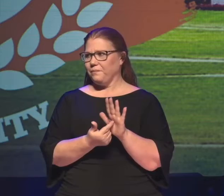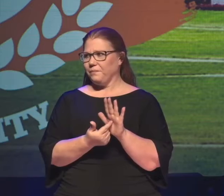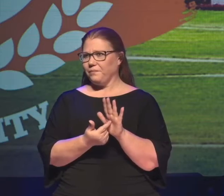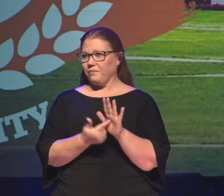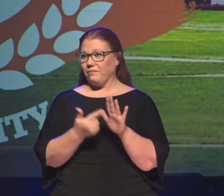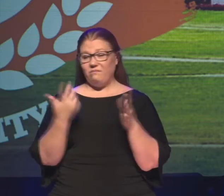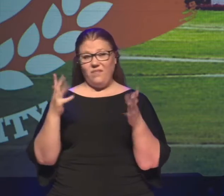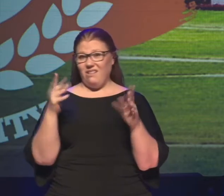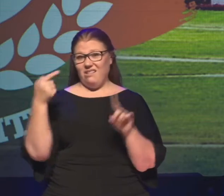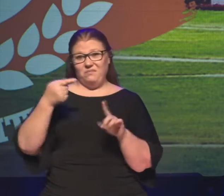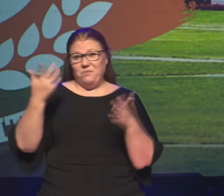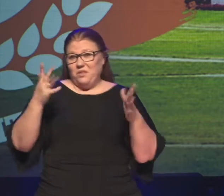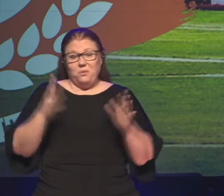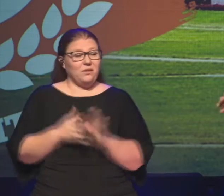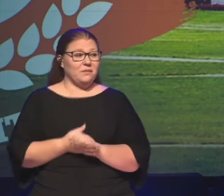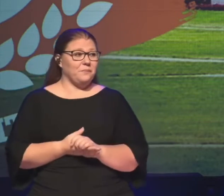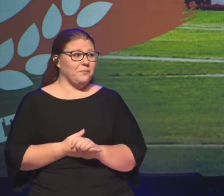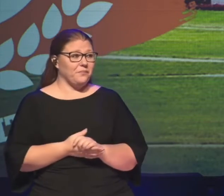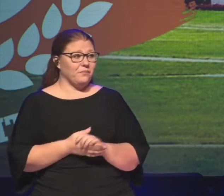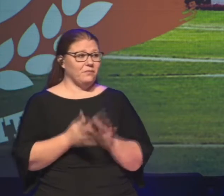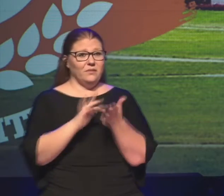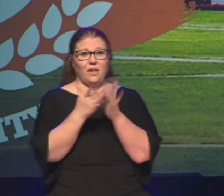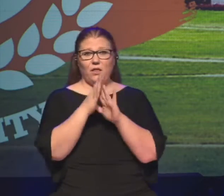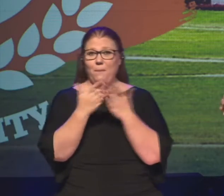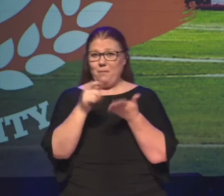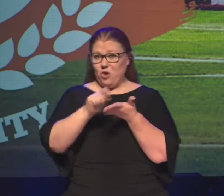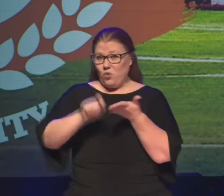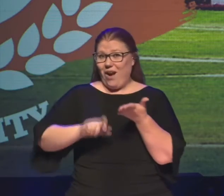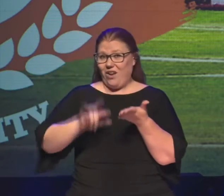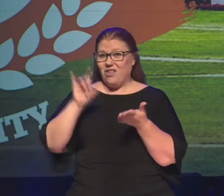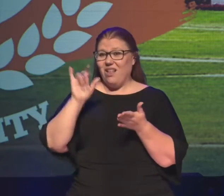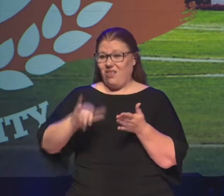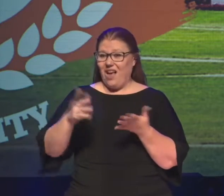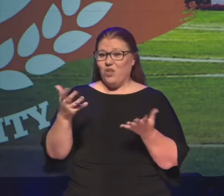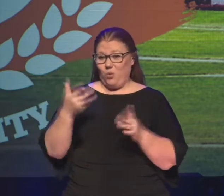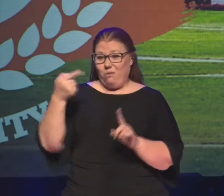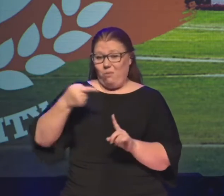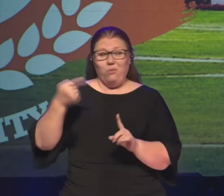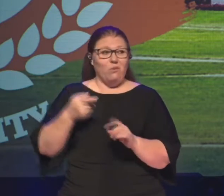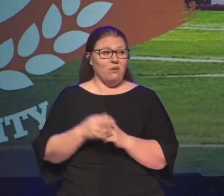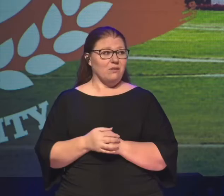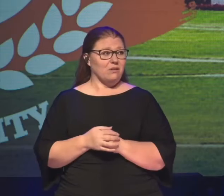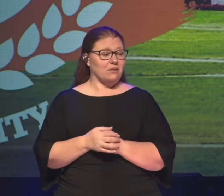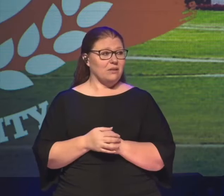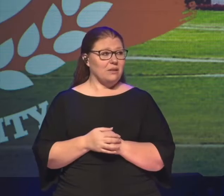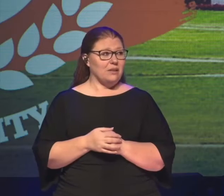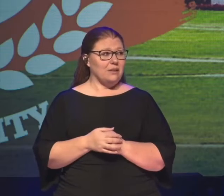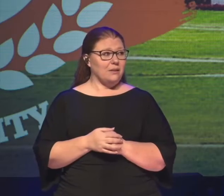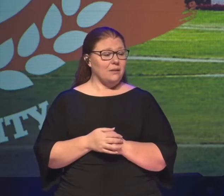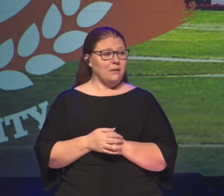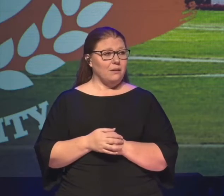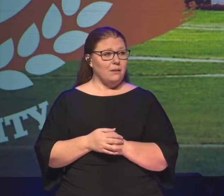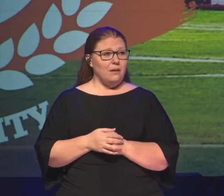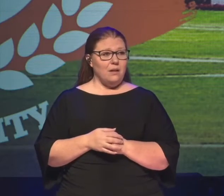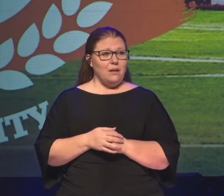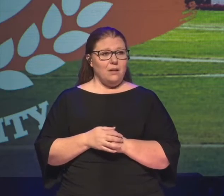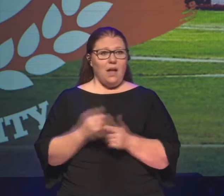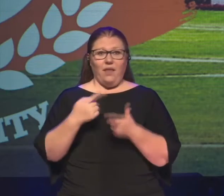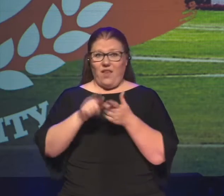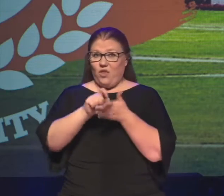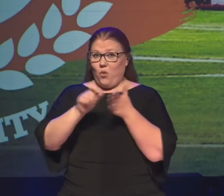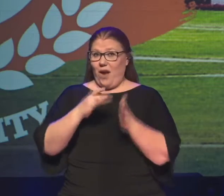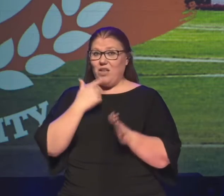That's it. That's what the biblical writers are talking about. That's the wisdom behind hospitality. And then she says this, all you need to